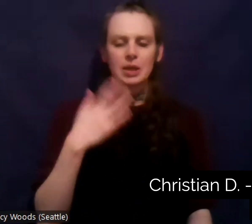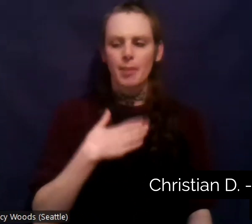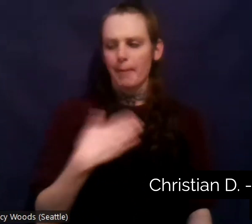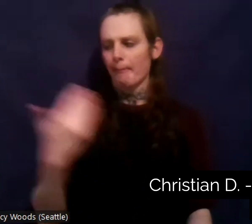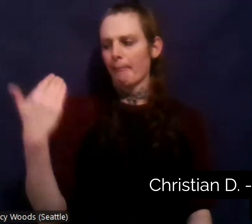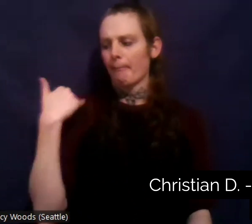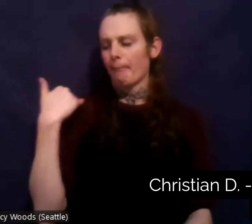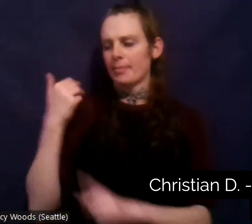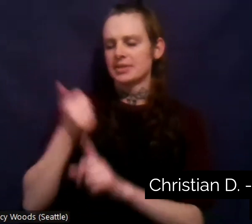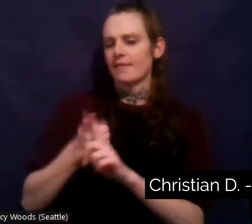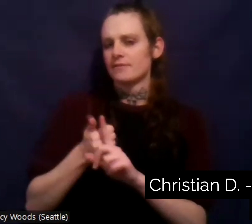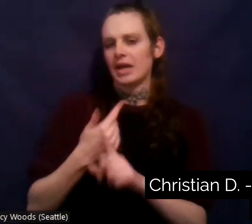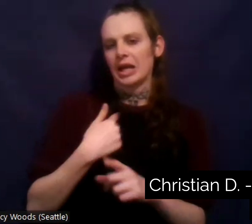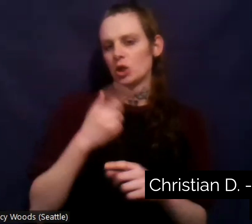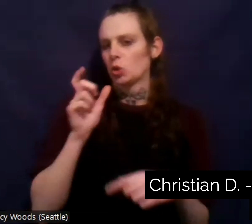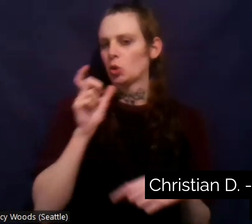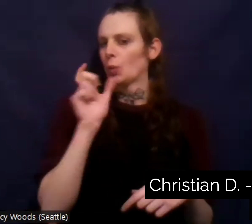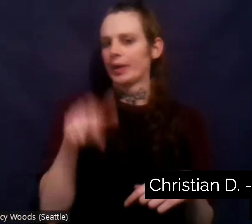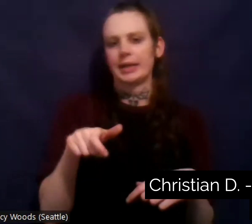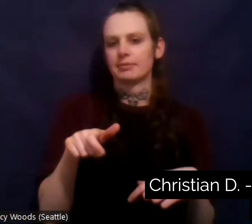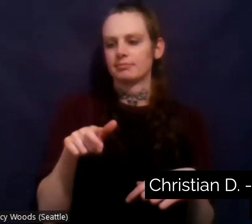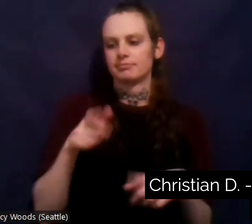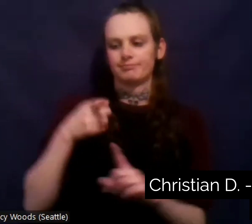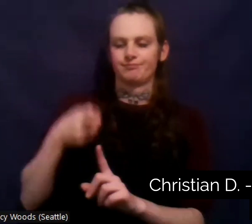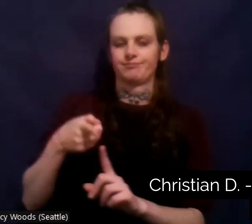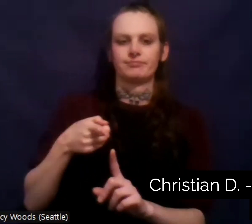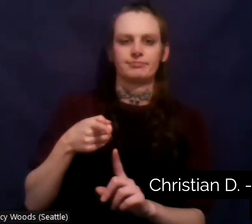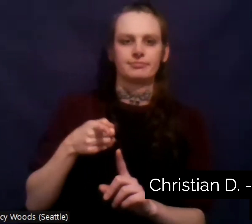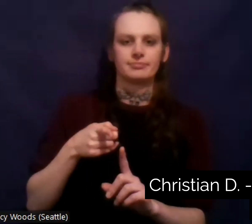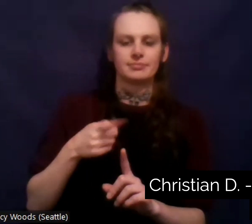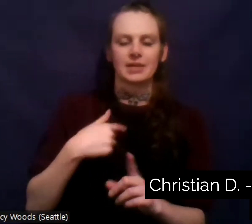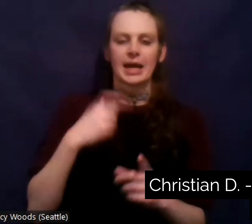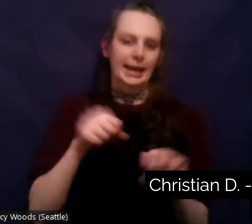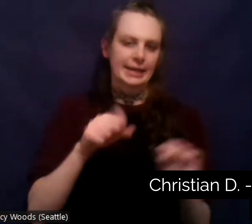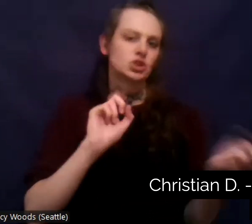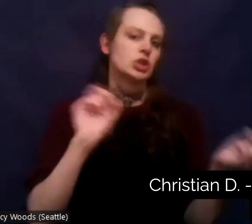self anymore. You know, it's